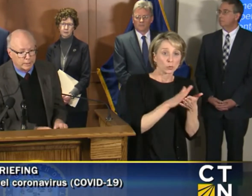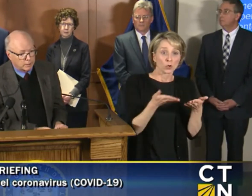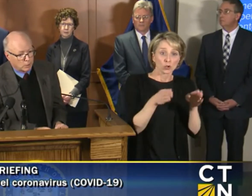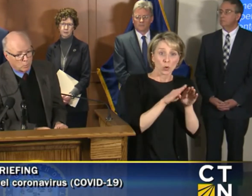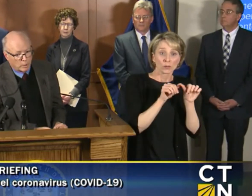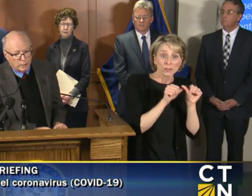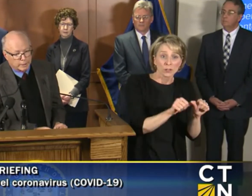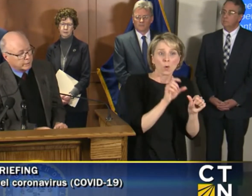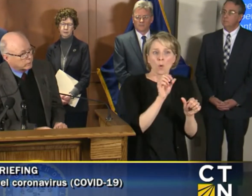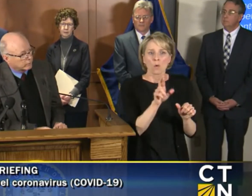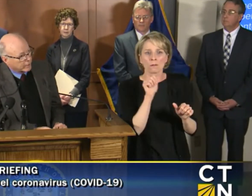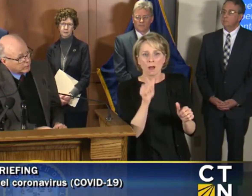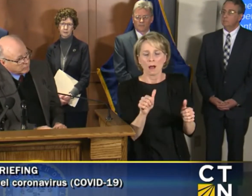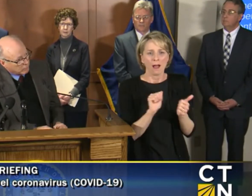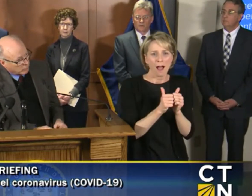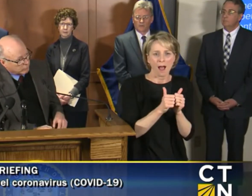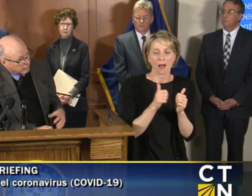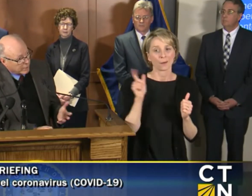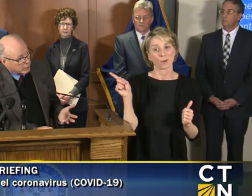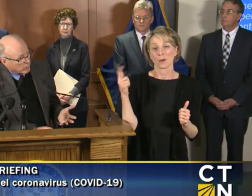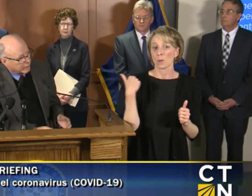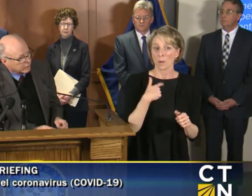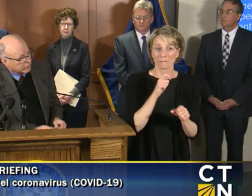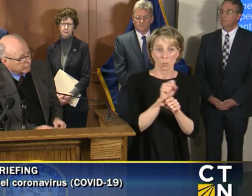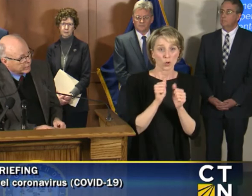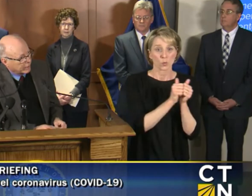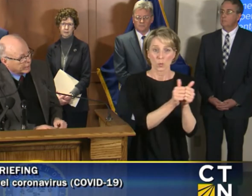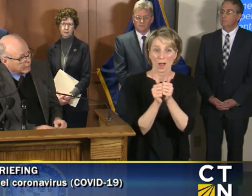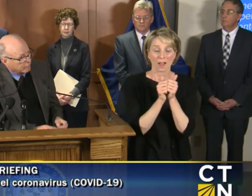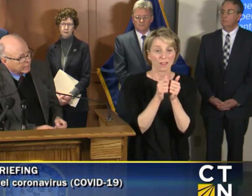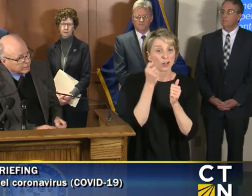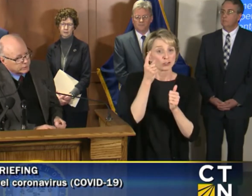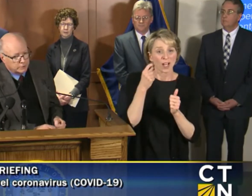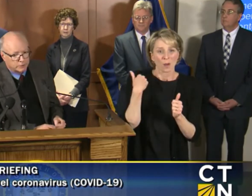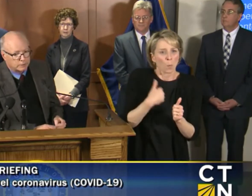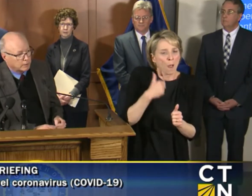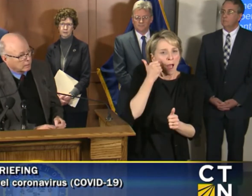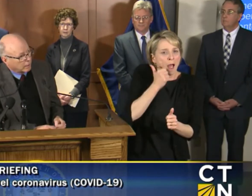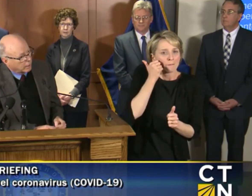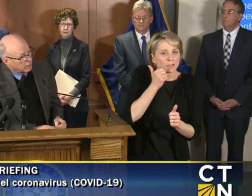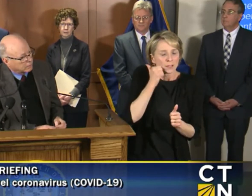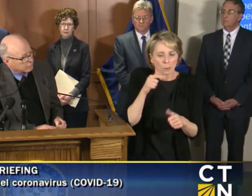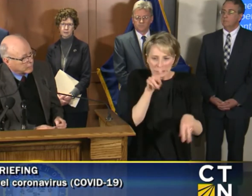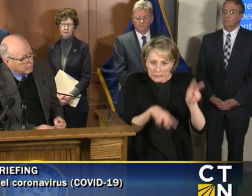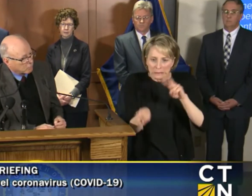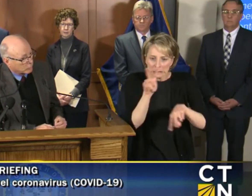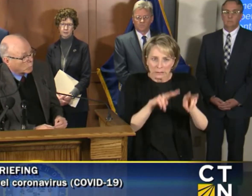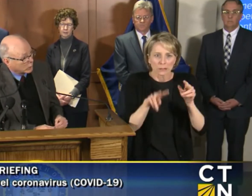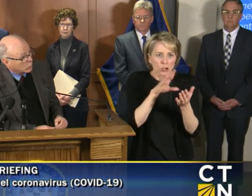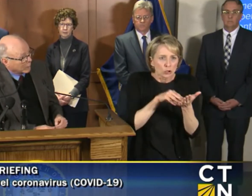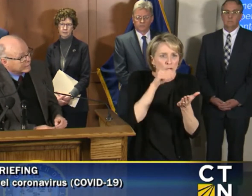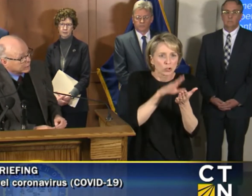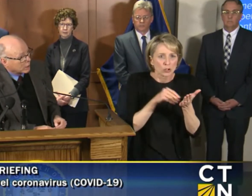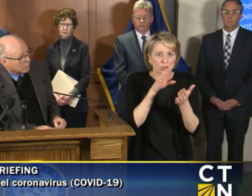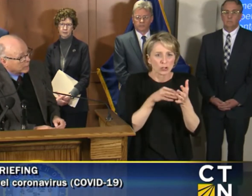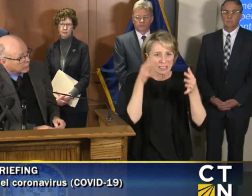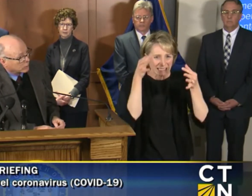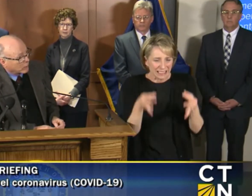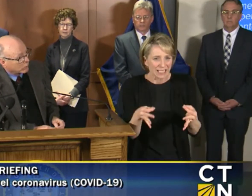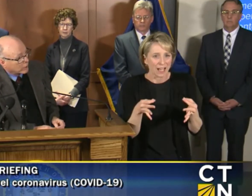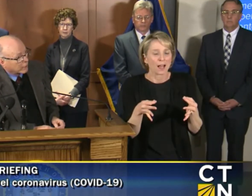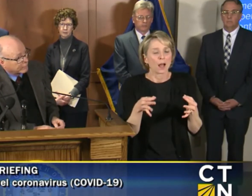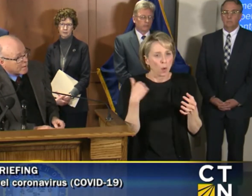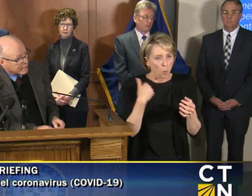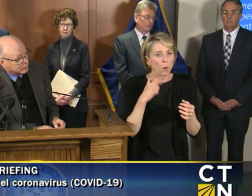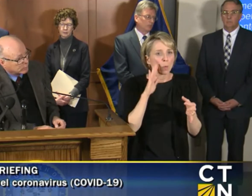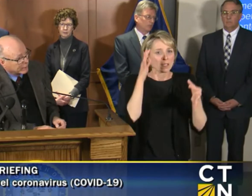is that we're going to need to we're evaluating this every day and make a decision before 2 weeks is up as to